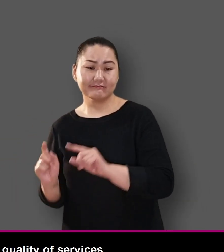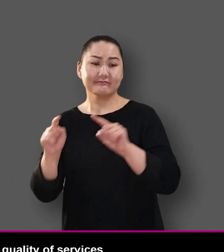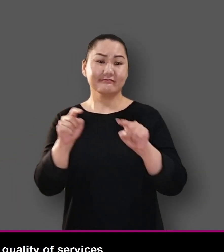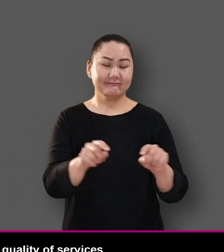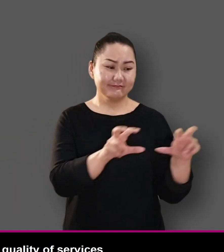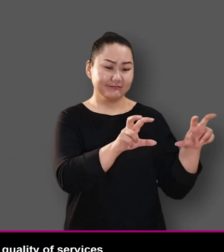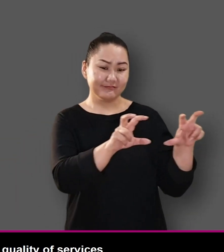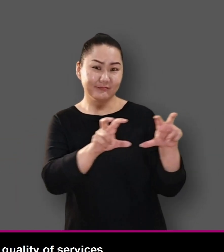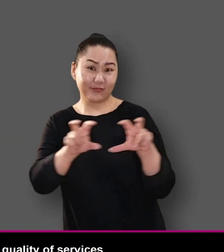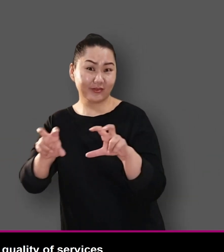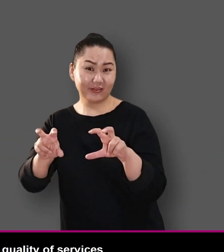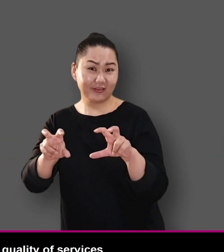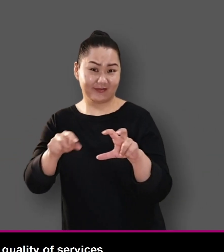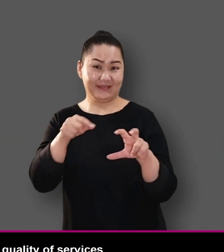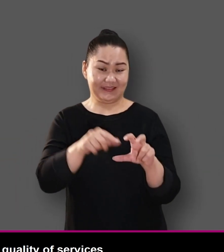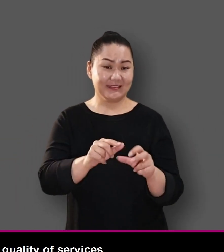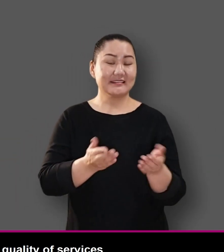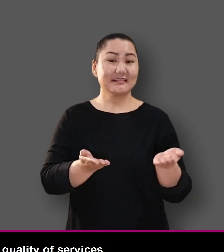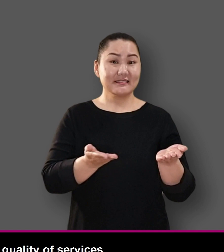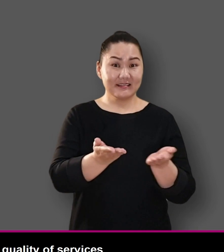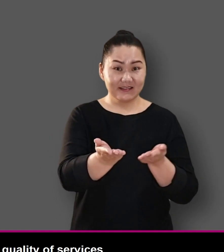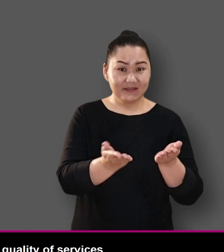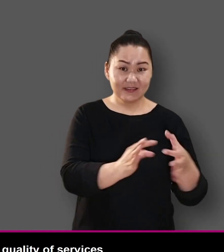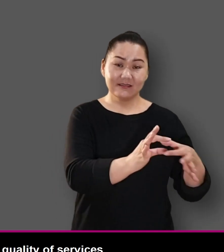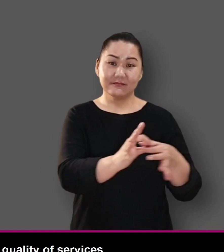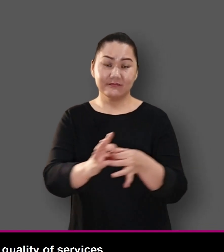to assess the quality of services